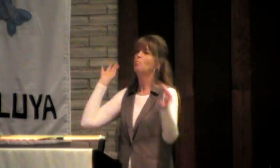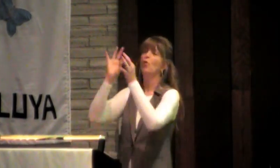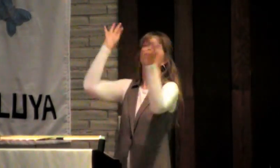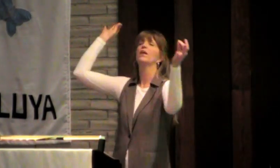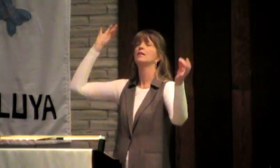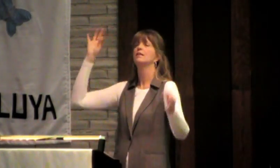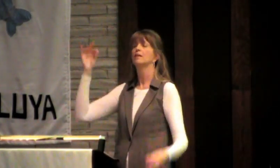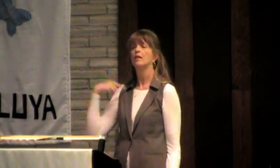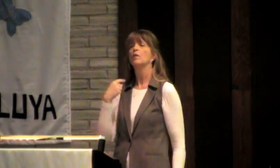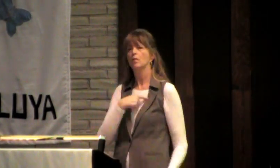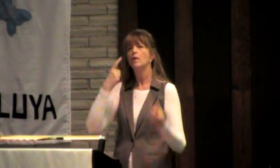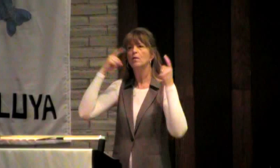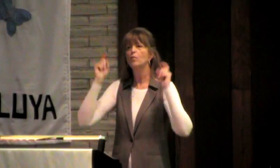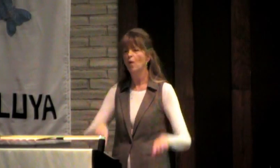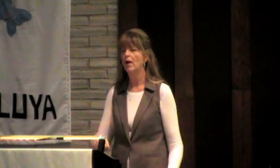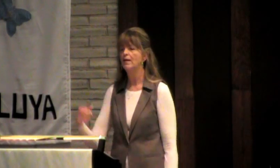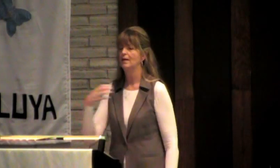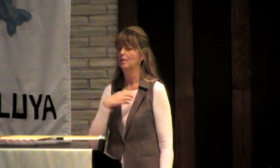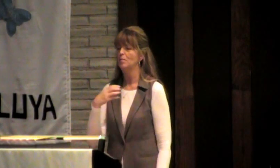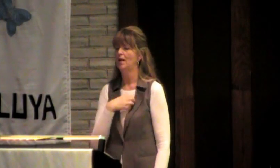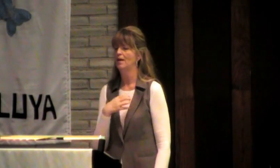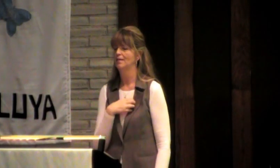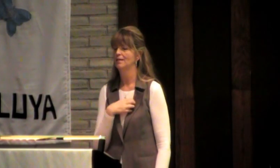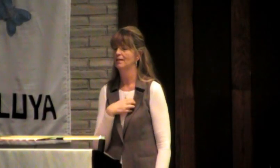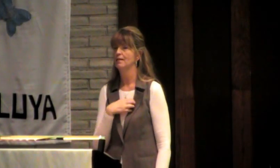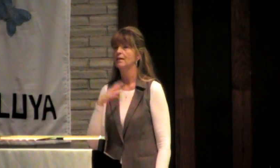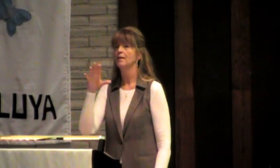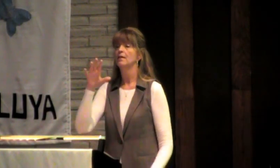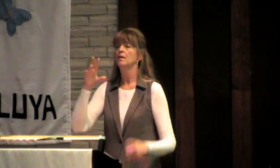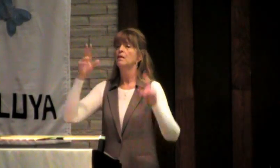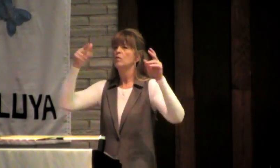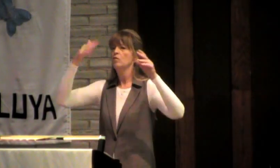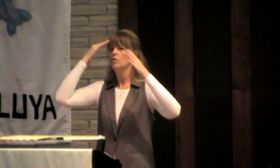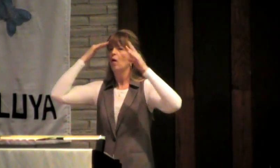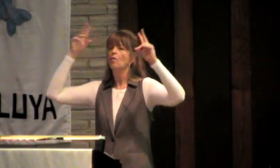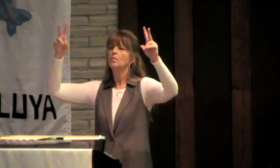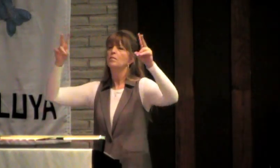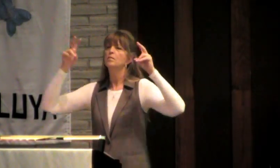feel perfect, we will whine and complain.